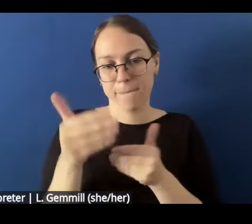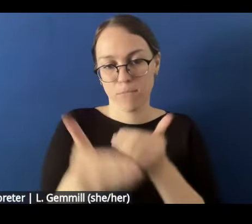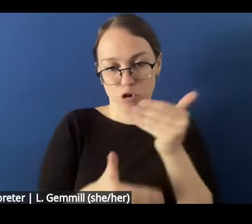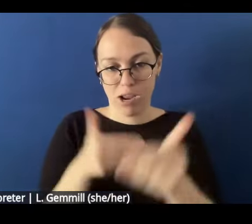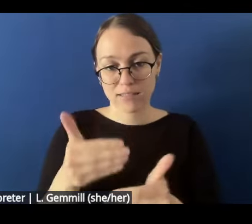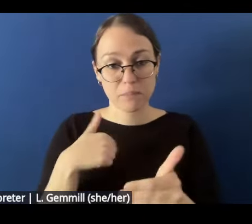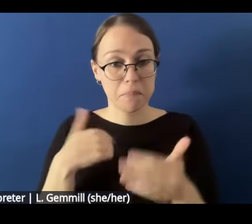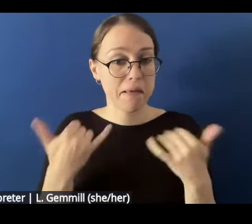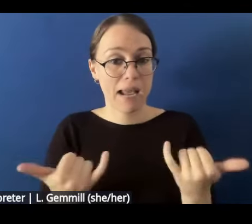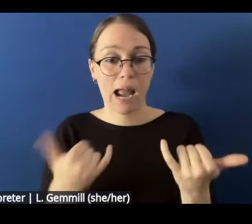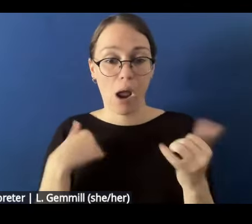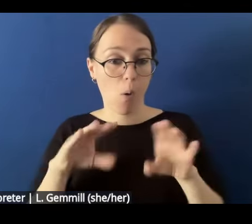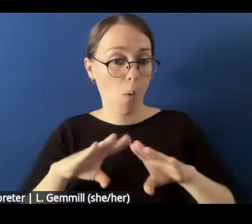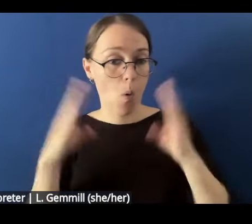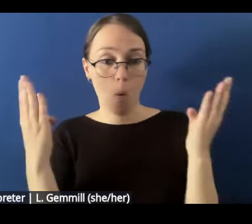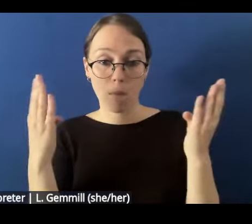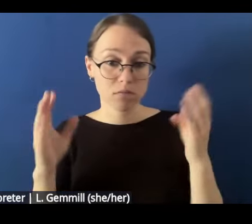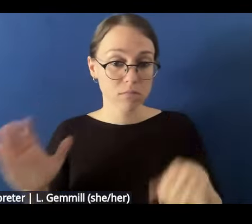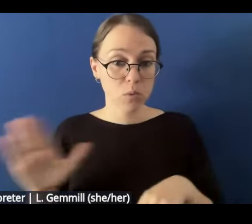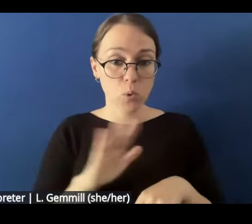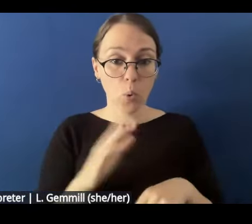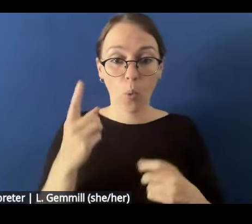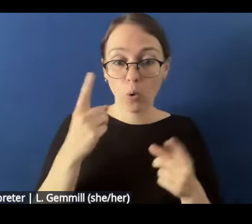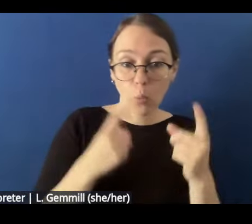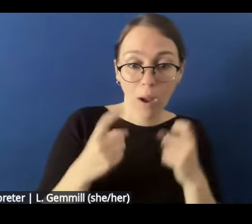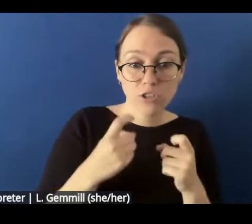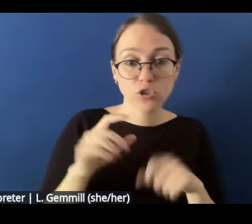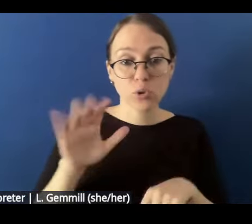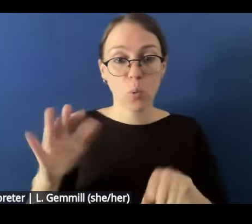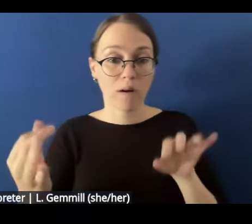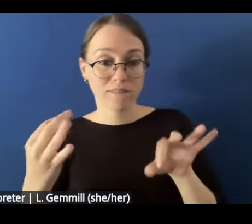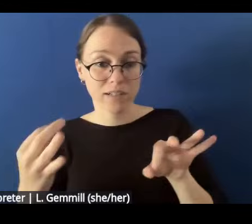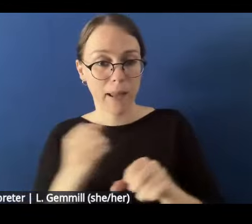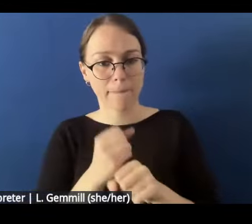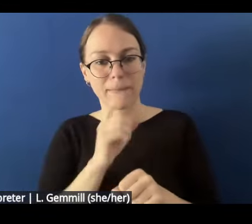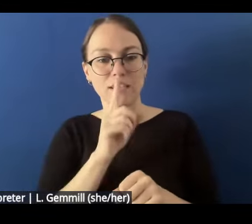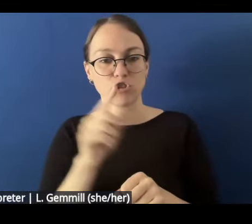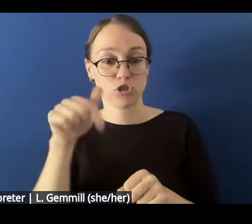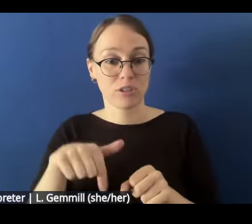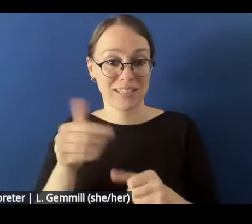to any refinements, things like that we can do to make this as clear as possible. So.